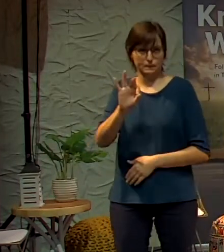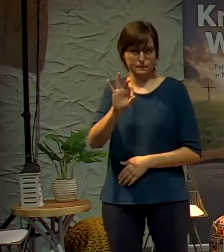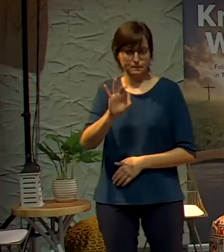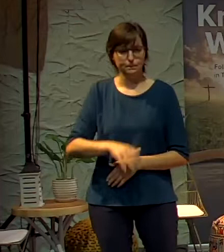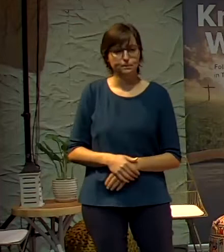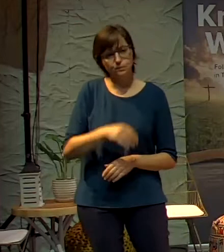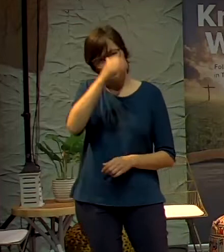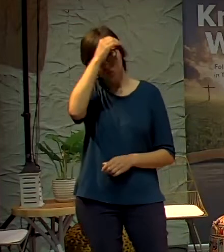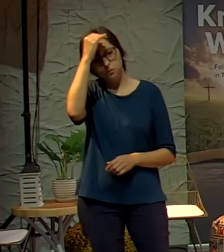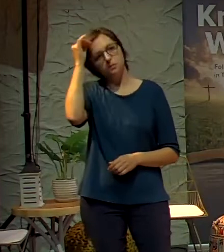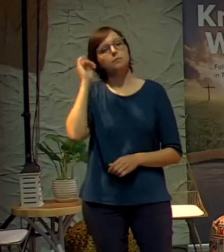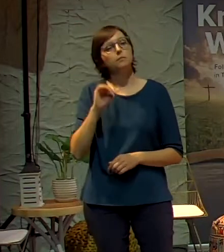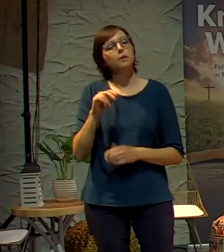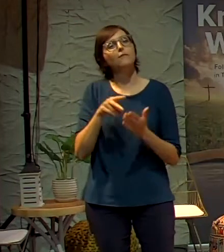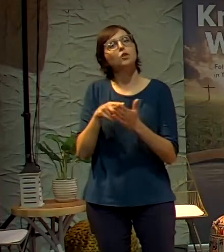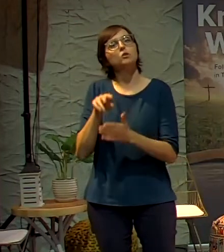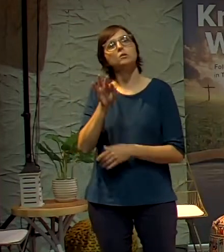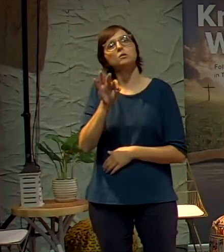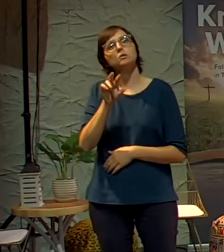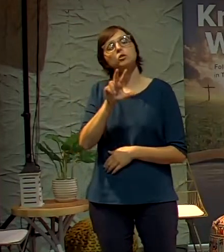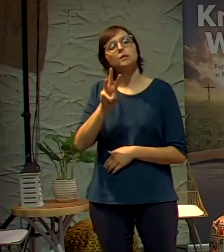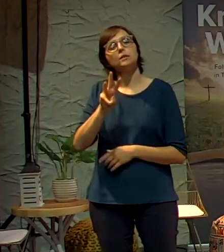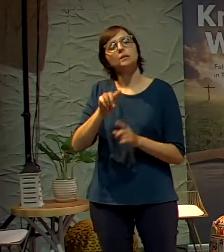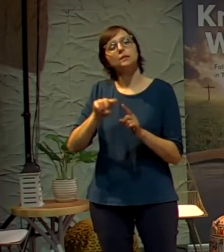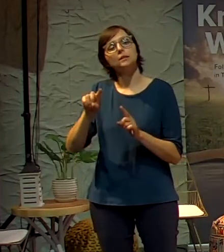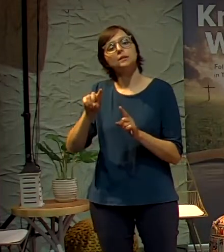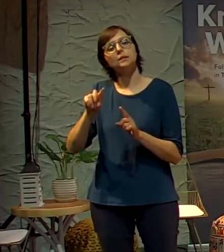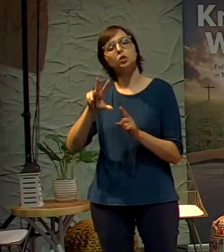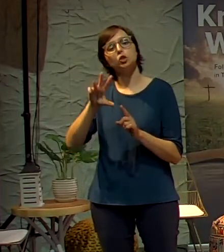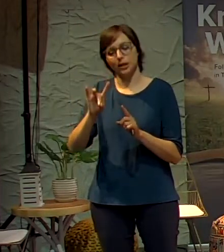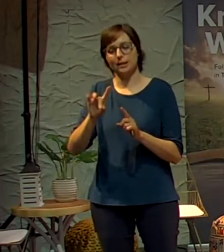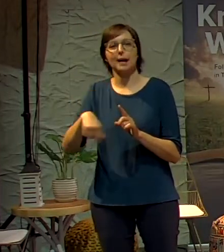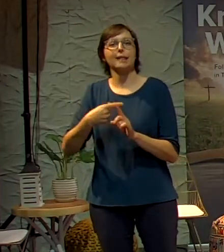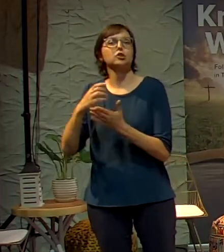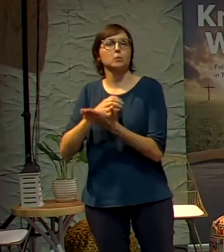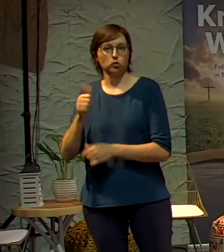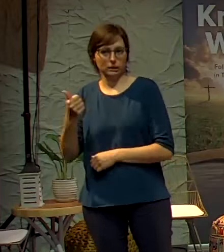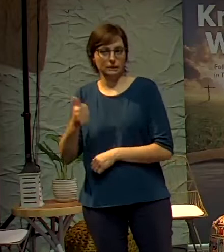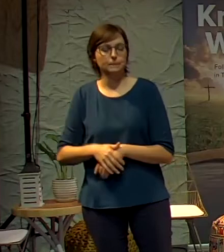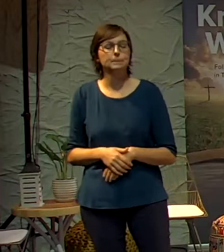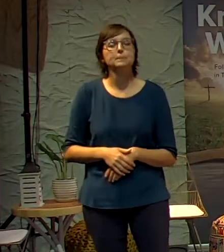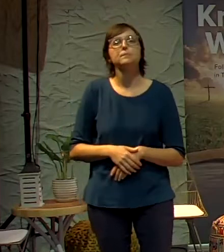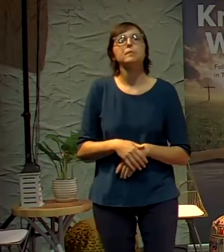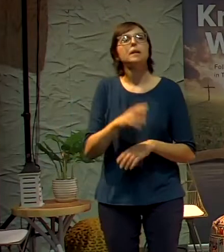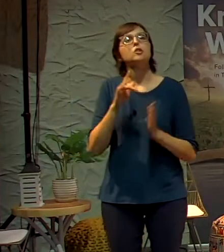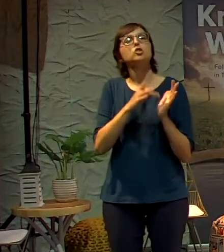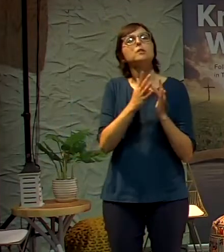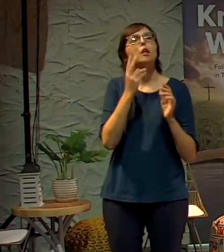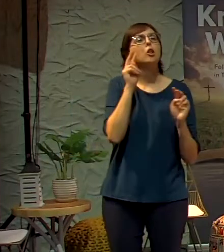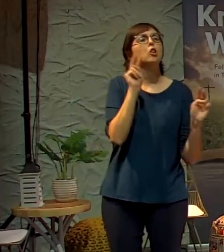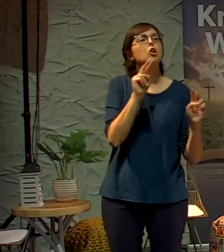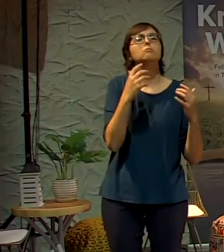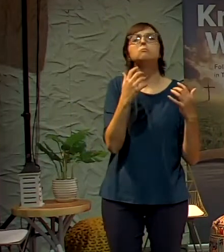Matthew 9, verses 36 to 38, and then the beginning of chapter 10. Jesus looks over at the crowds and his heart